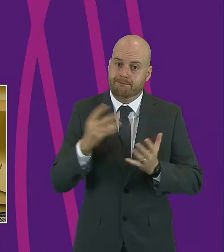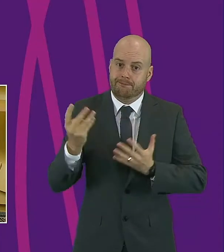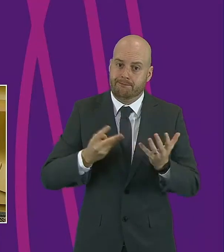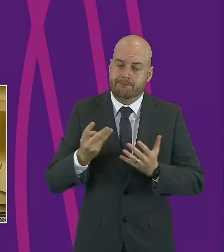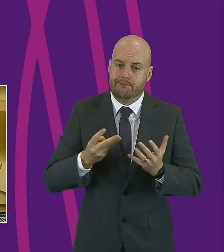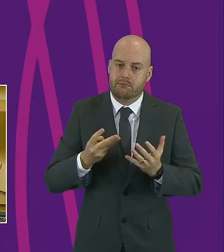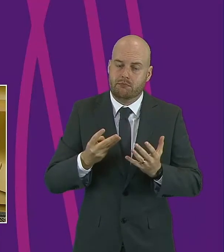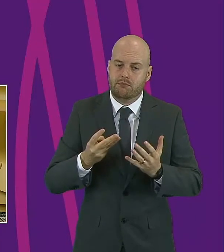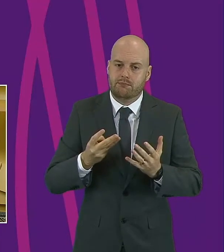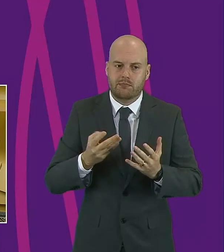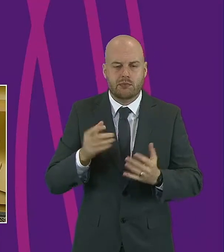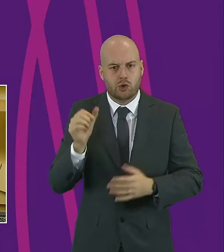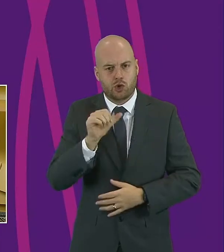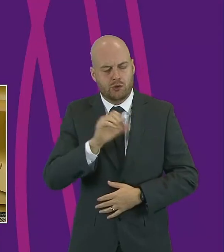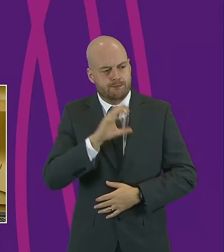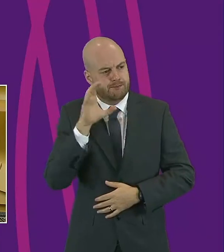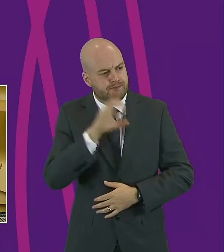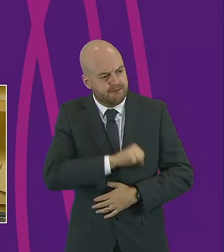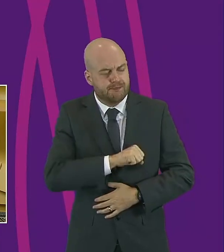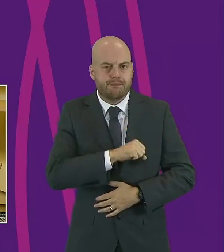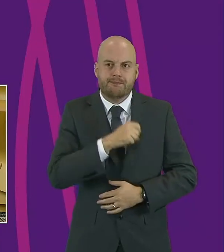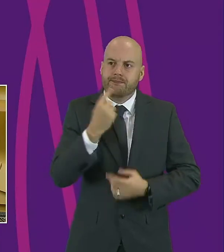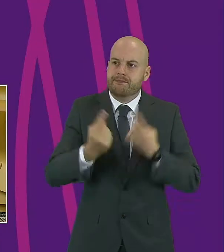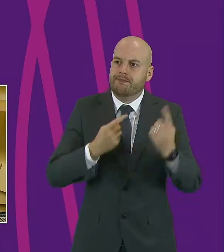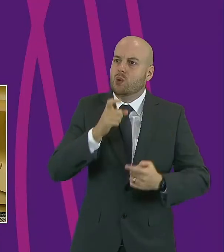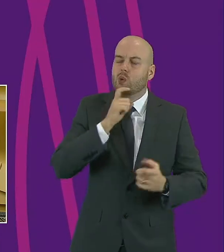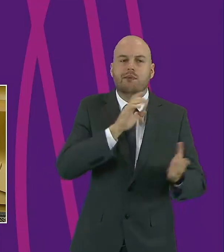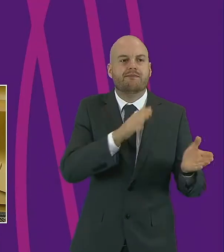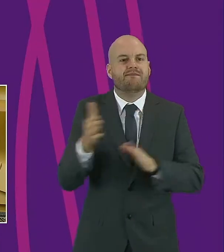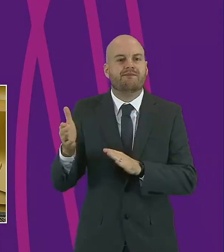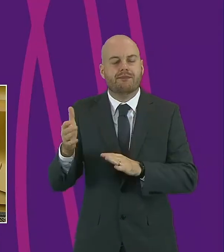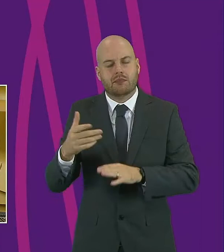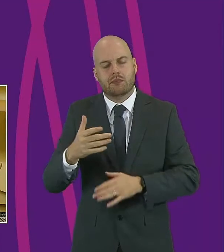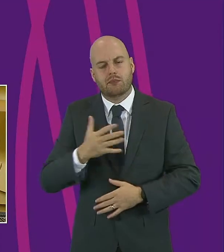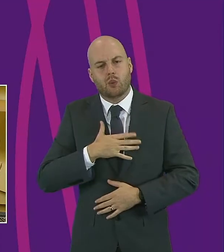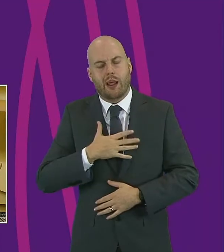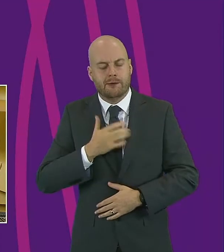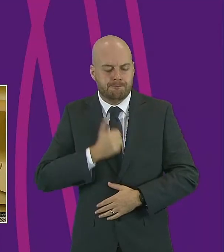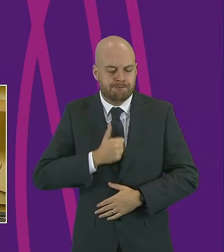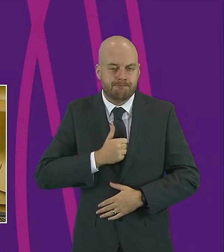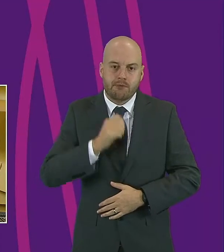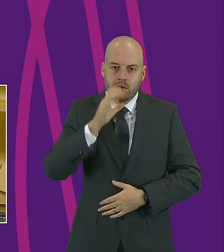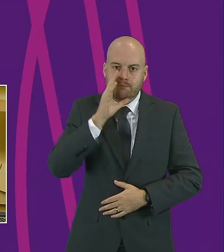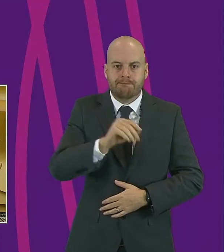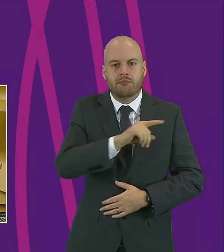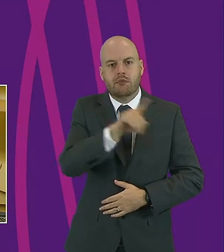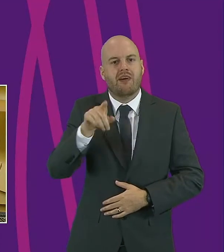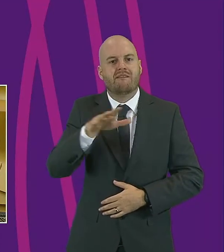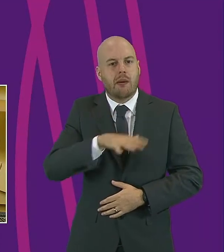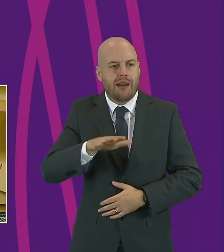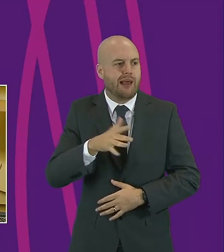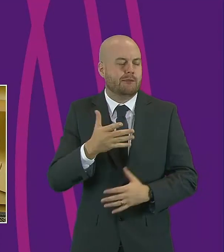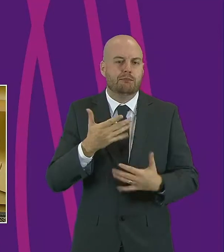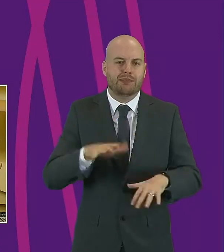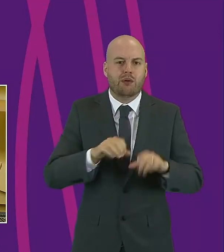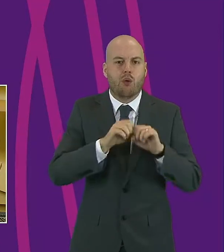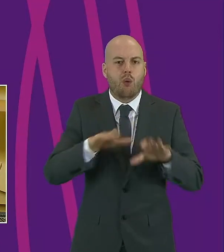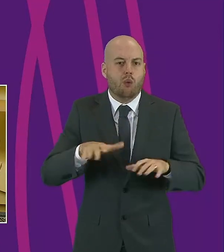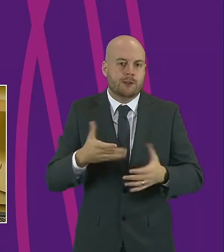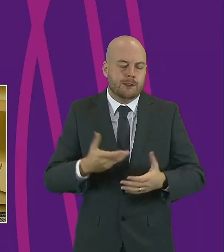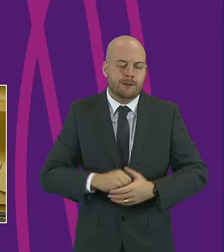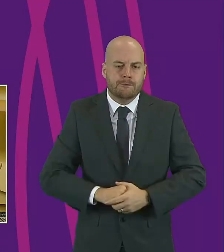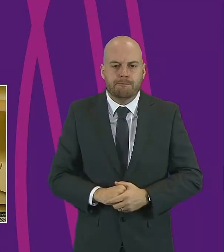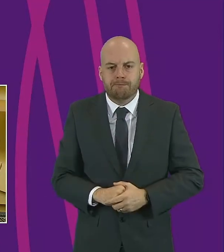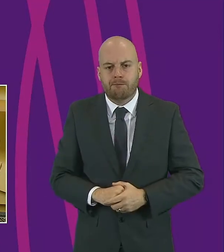caused by every one of those deaths, and I want again to send my condolences to everyone who has lost a loved one to this illness. Let me turn now